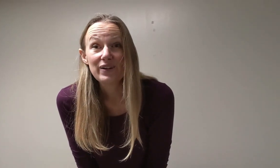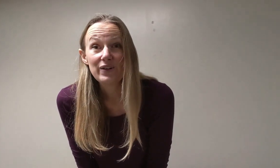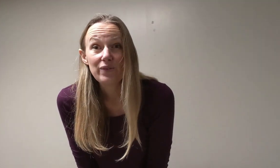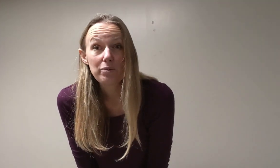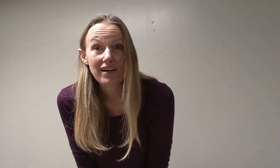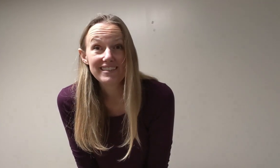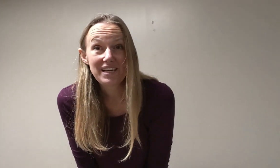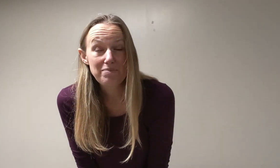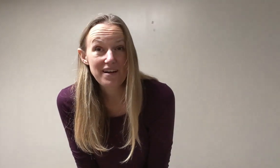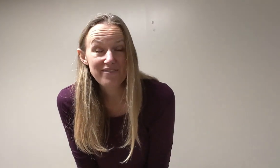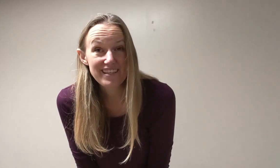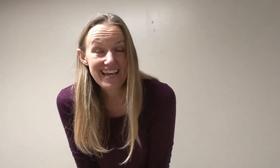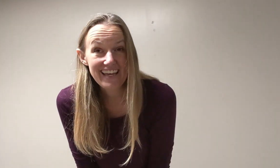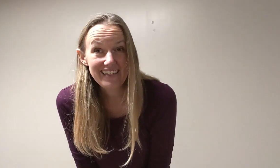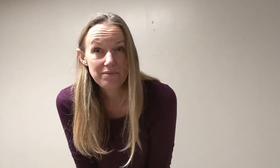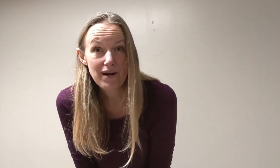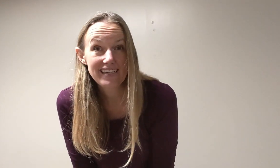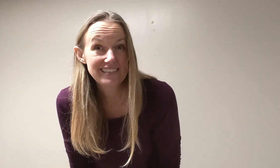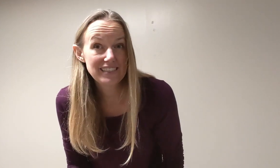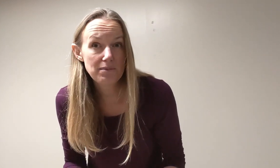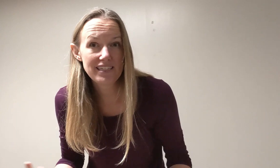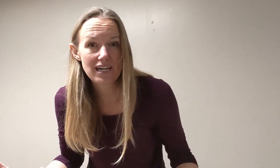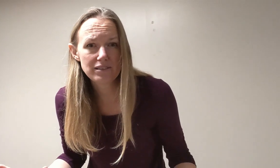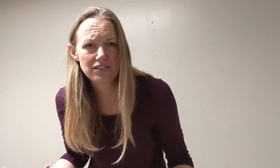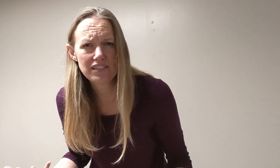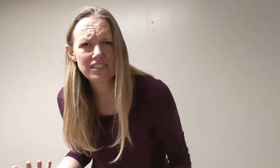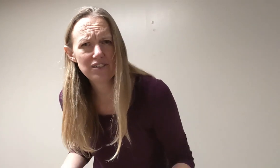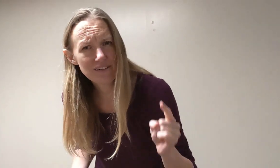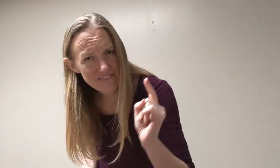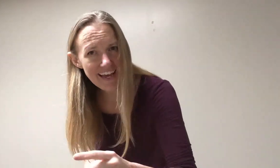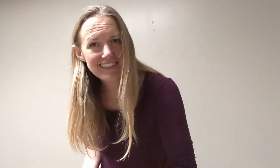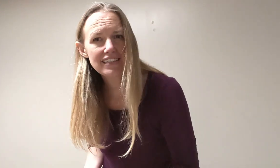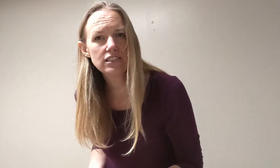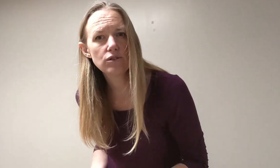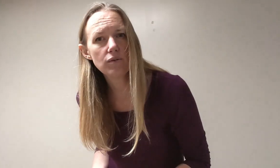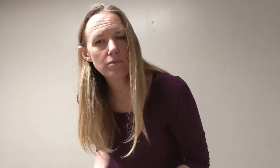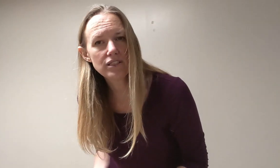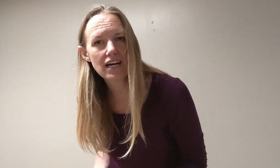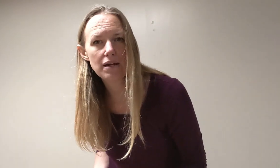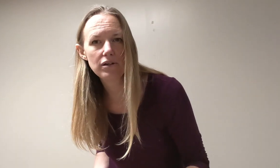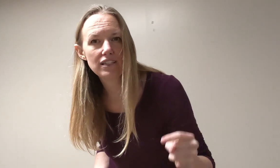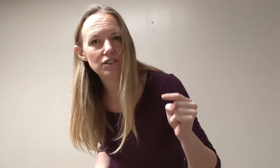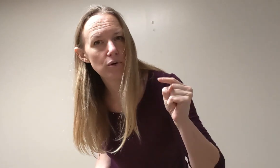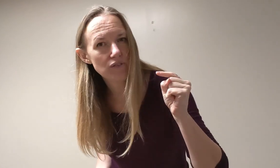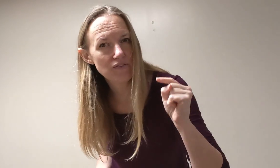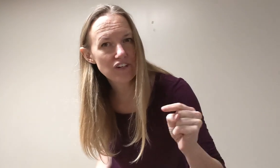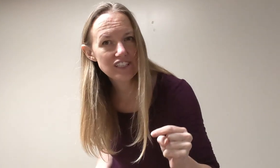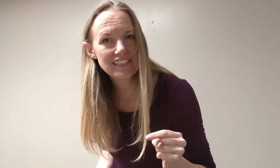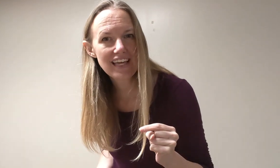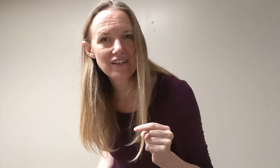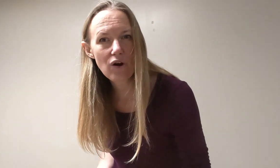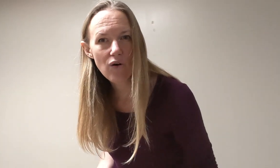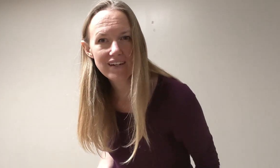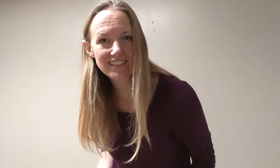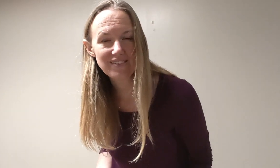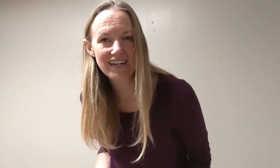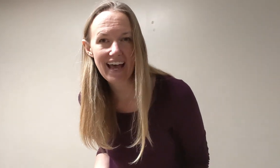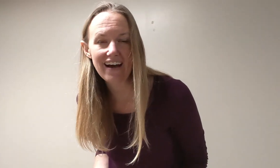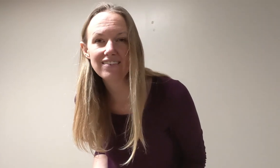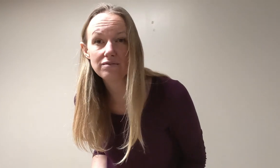So we'll probably stop there for the day. Practice as many times as you need to. In fact, let's do it one more time. We're going to do both the verse and the chorus right now. If